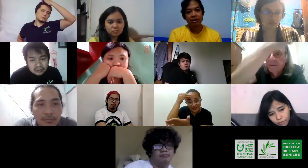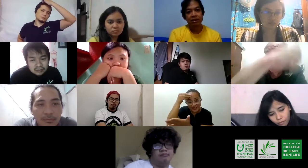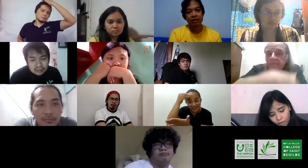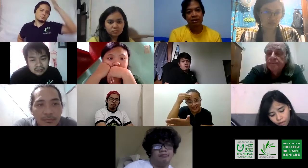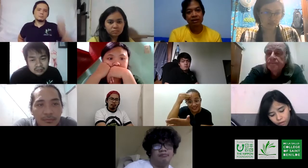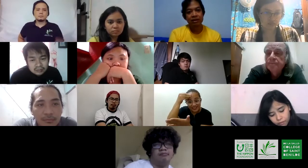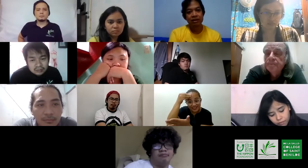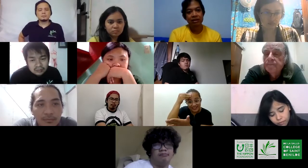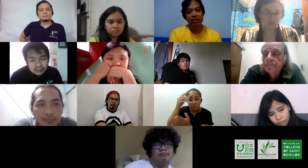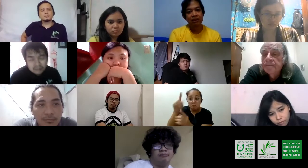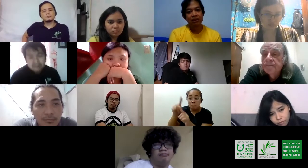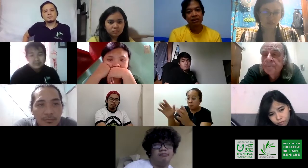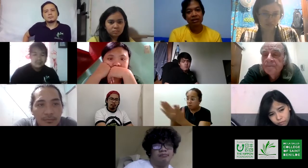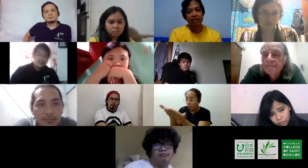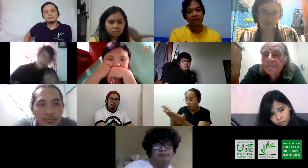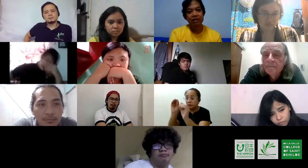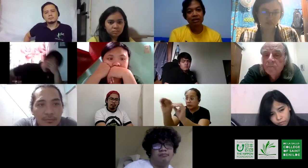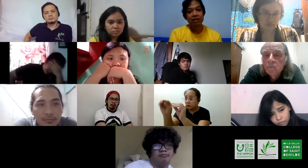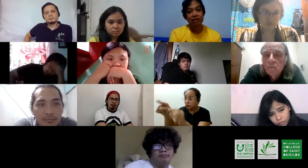you anything.